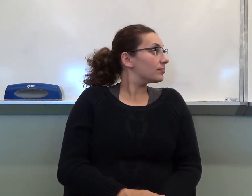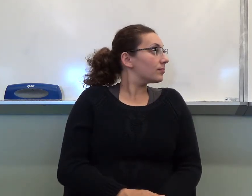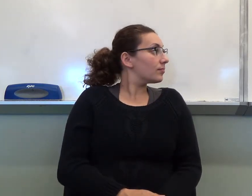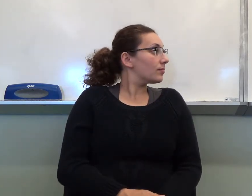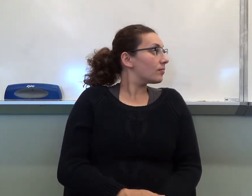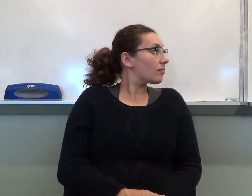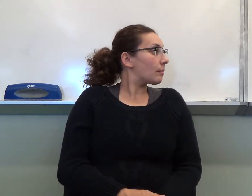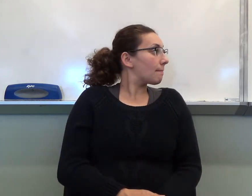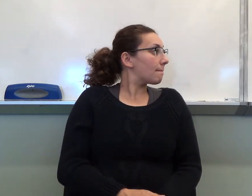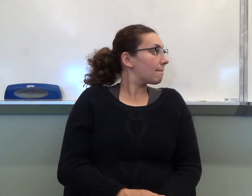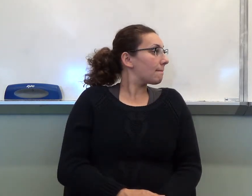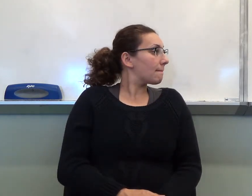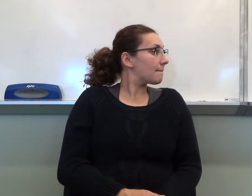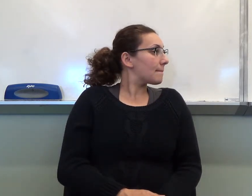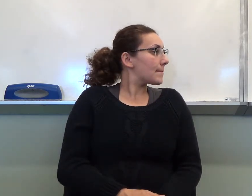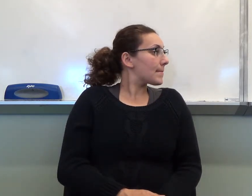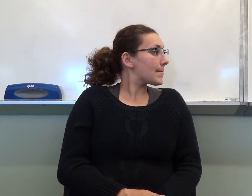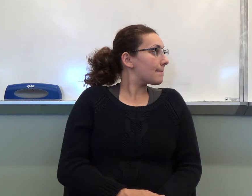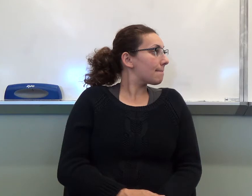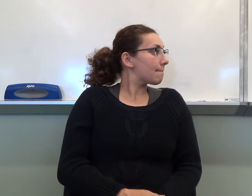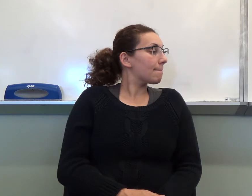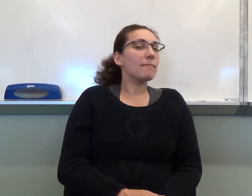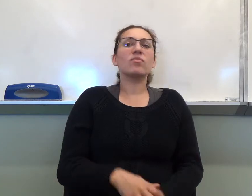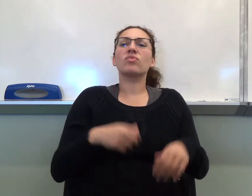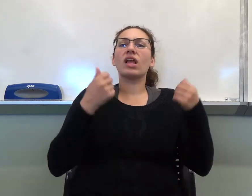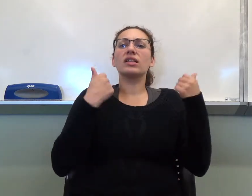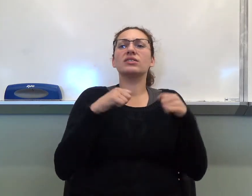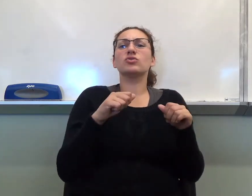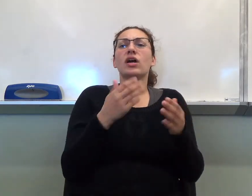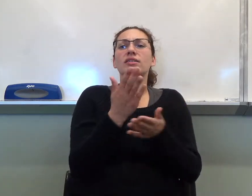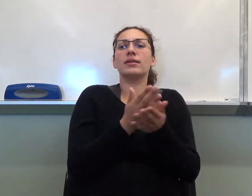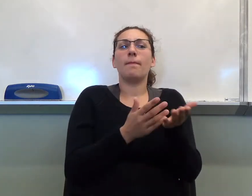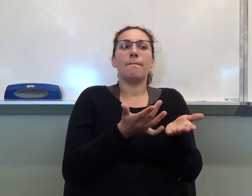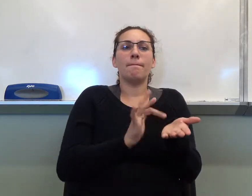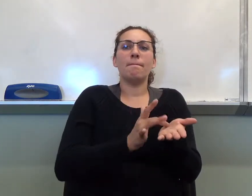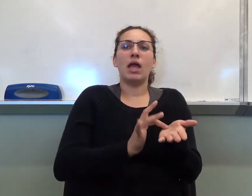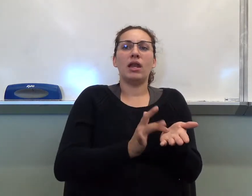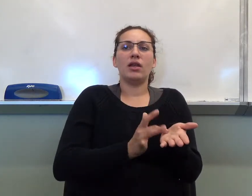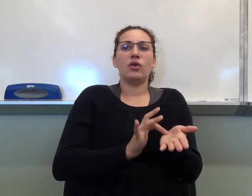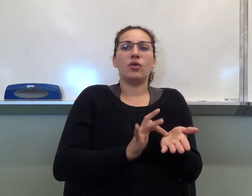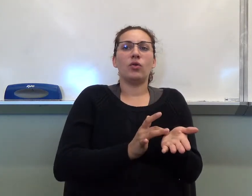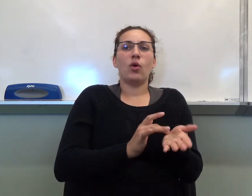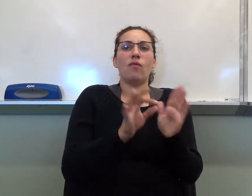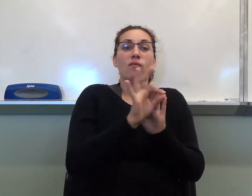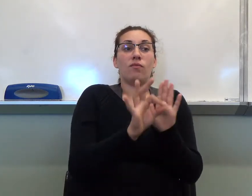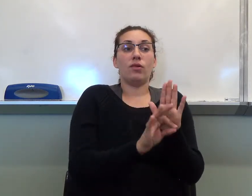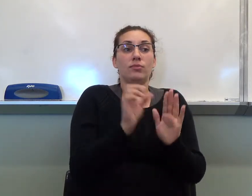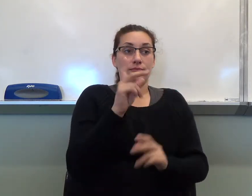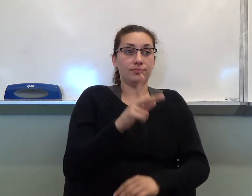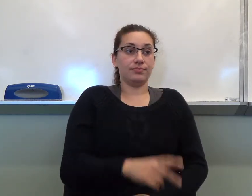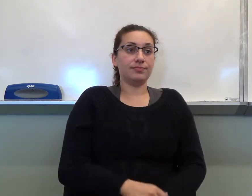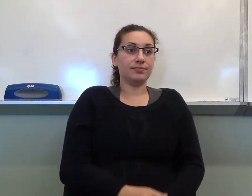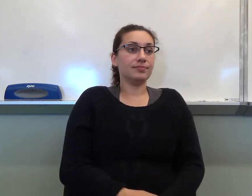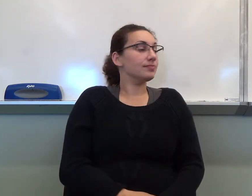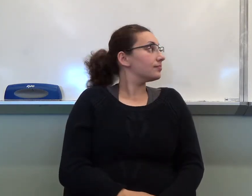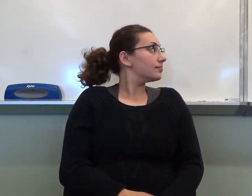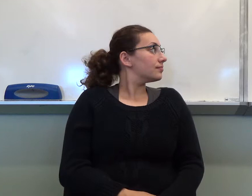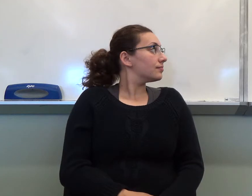of thing. Okay, let's do some medical applications here so we can see how it actually works in practice. Now, in order